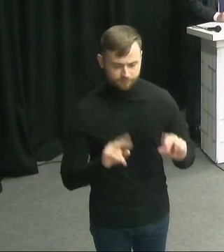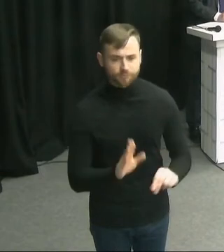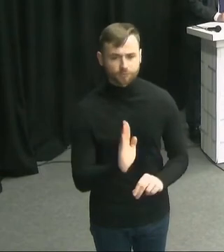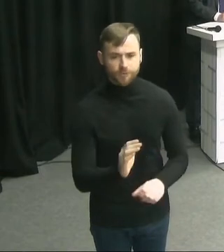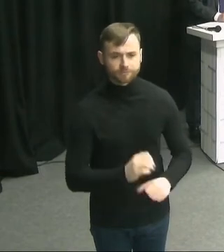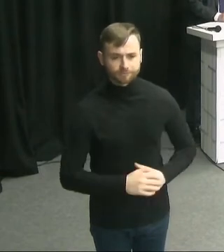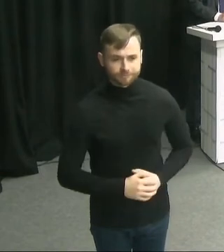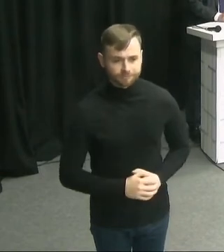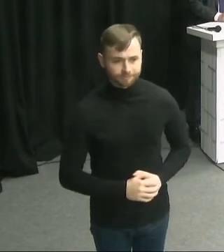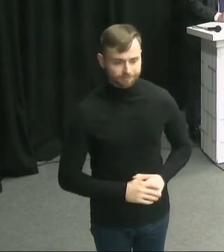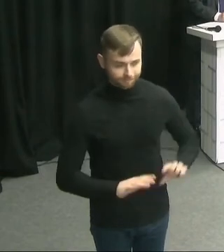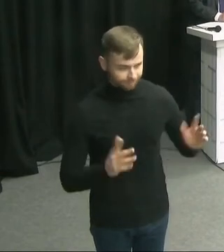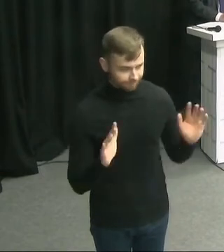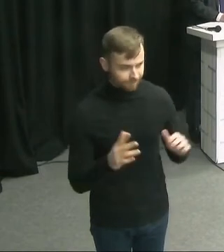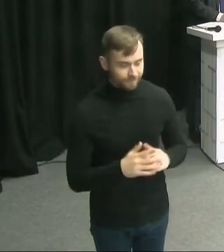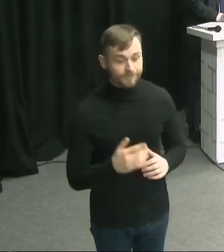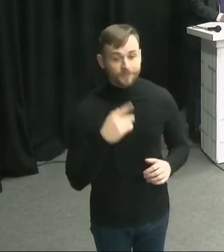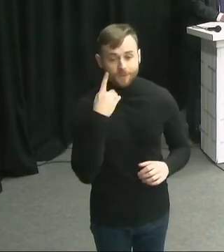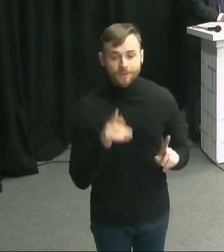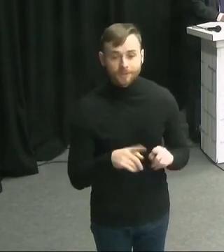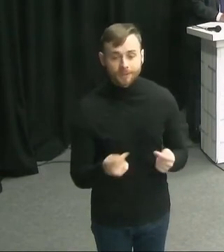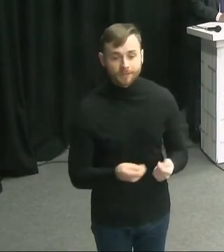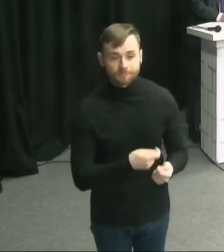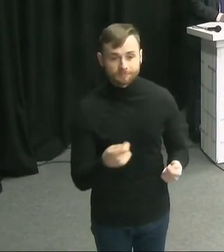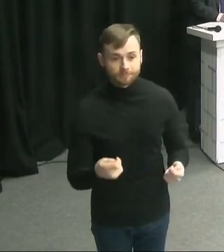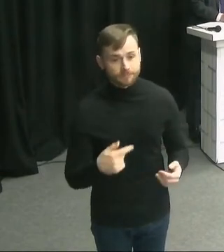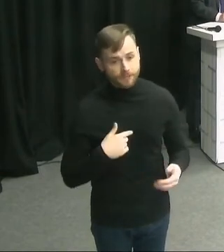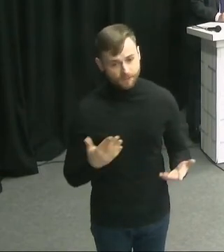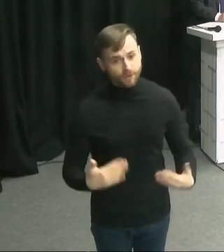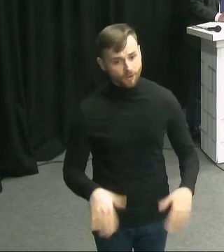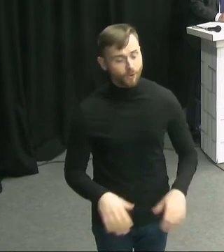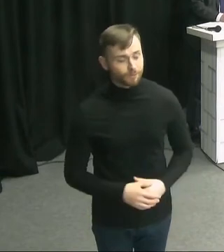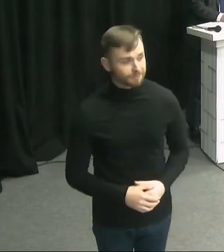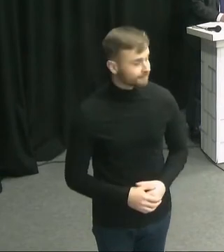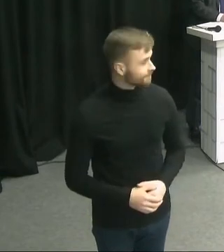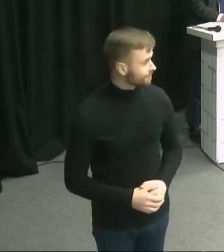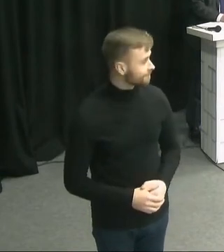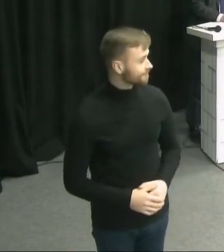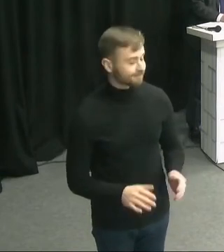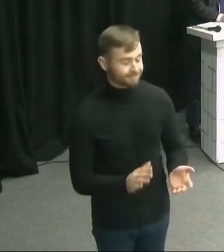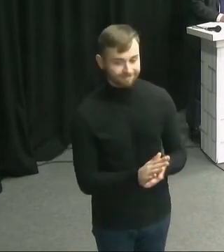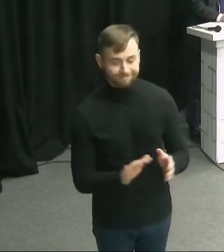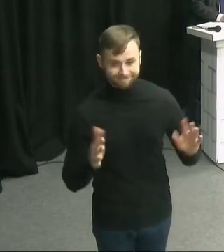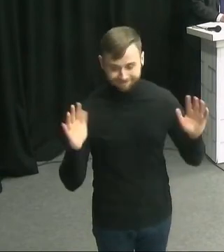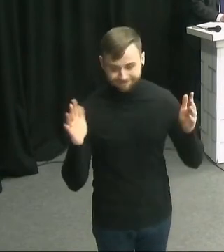So the Vilnius University students can go to play, but of course, yeah, you have 3-star dormitories, which has been recently